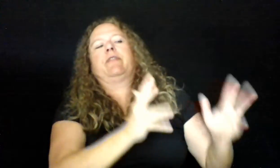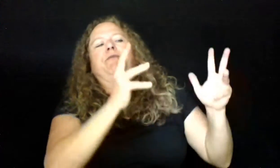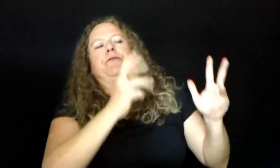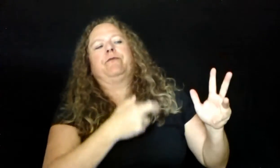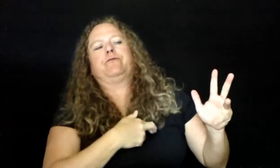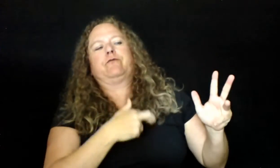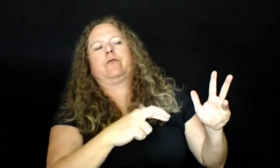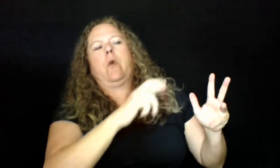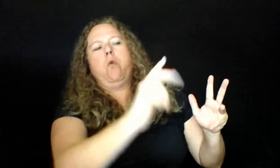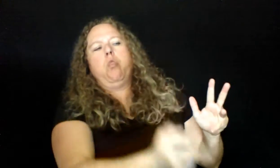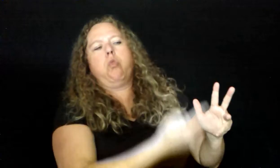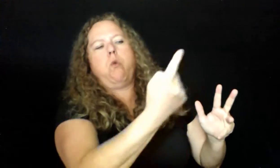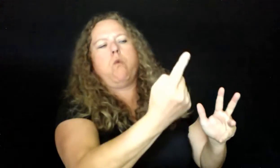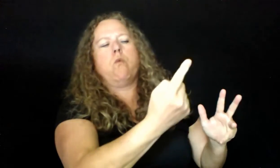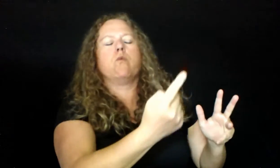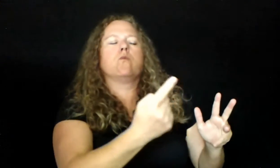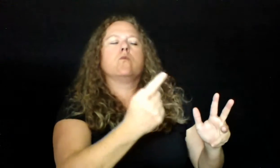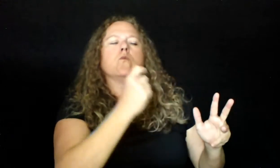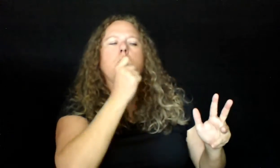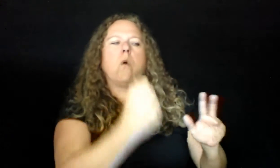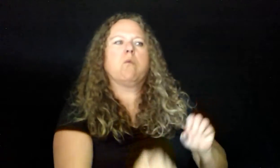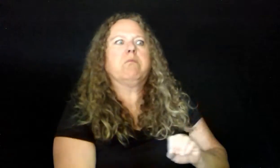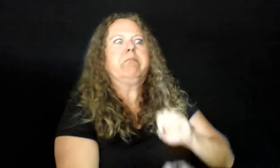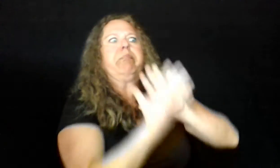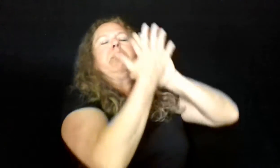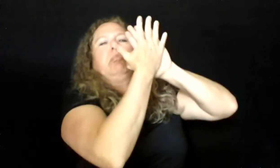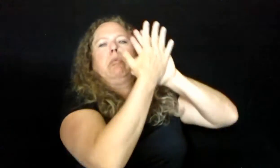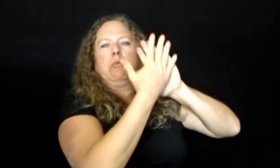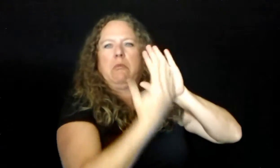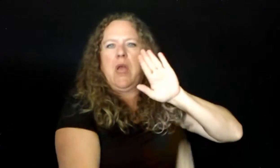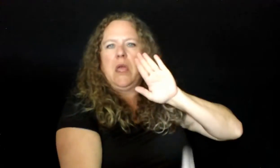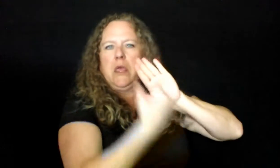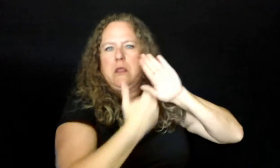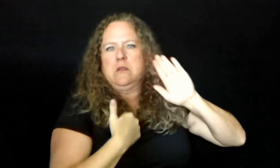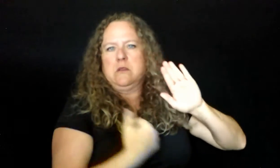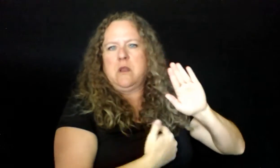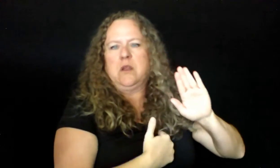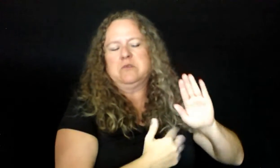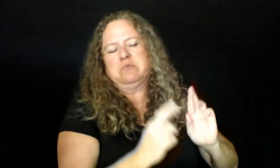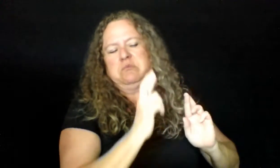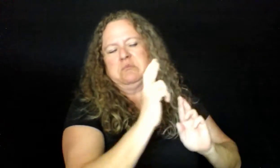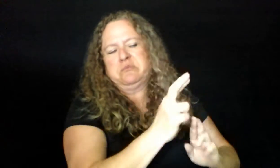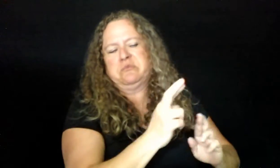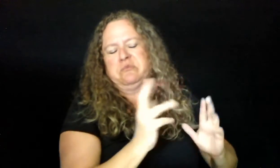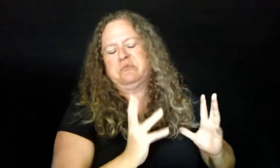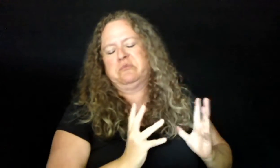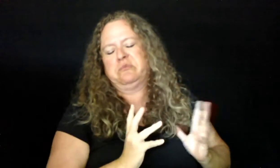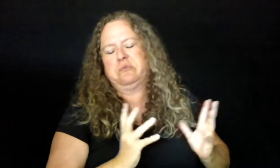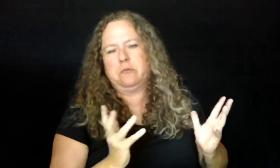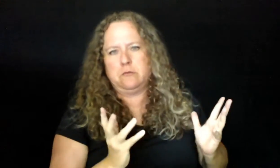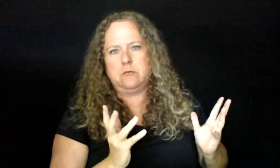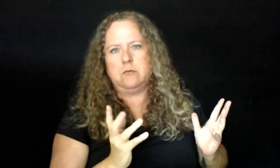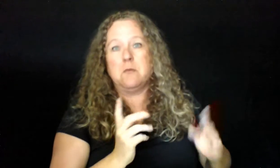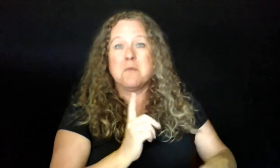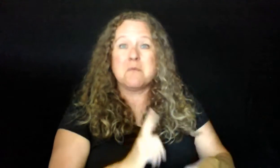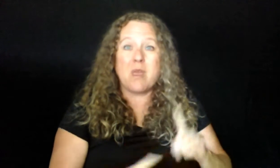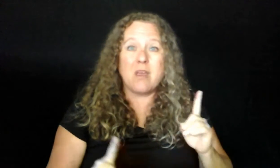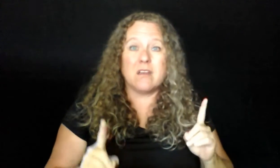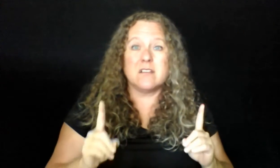would be less motivated to fight back against the occupation. But if it was ever a problem, if the Jews were going to rise up and fight back, there'd be no reason to give them this